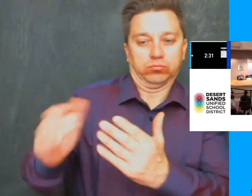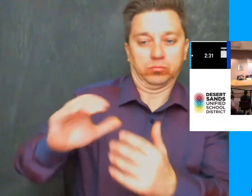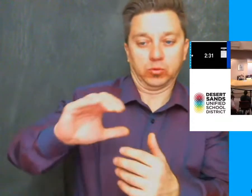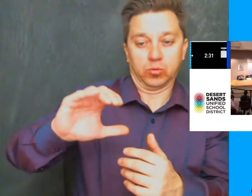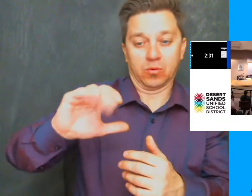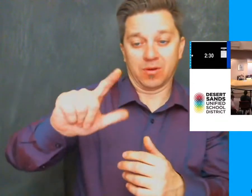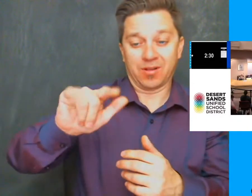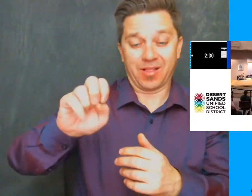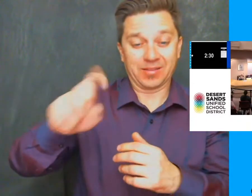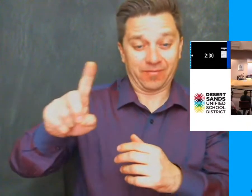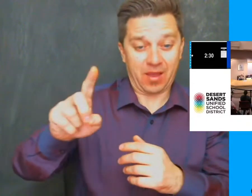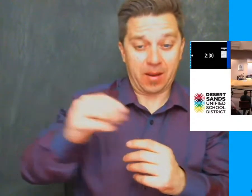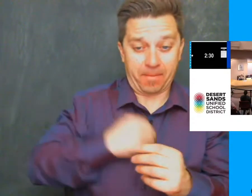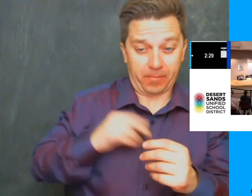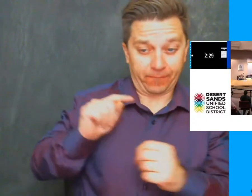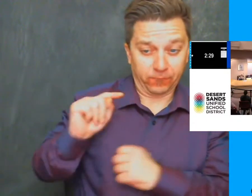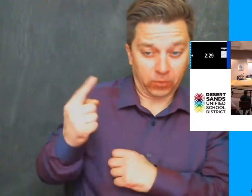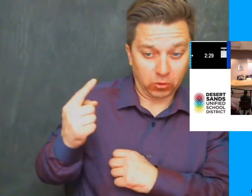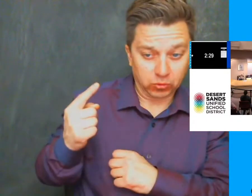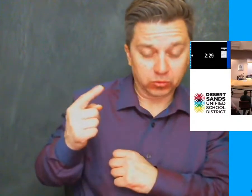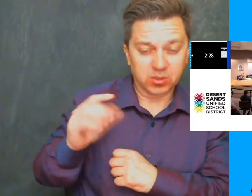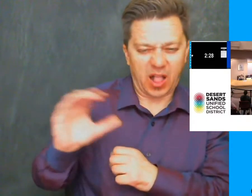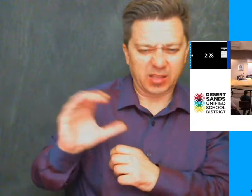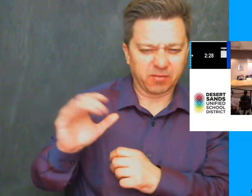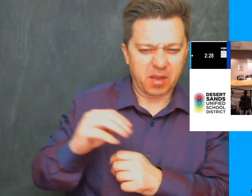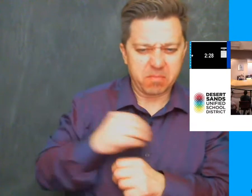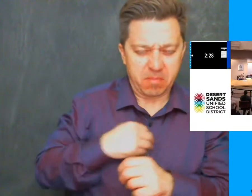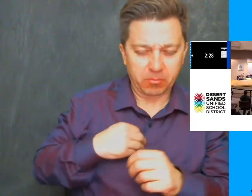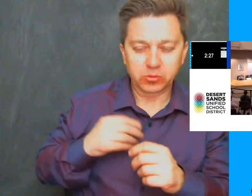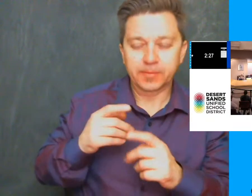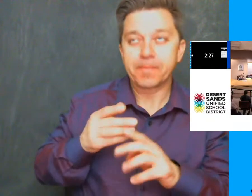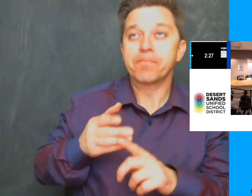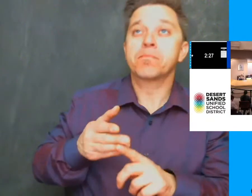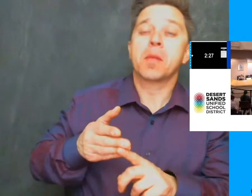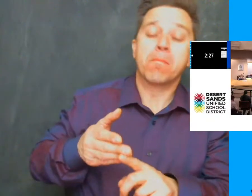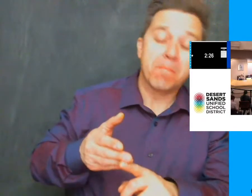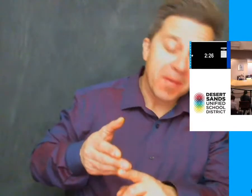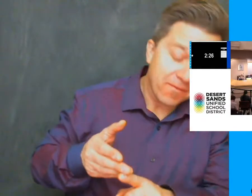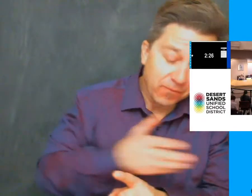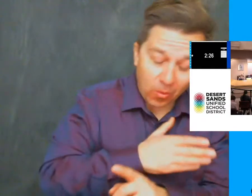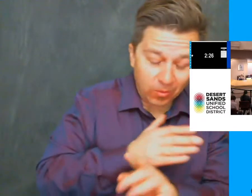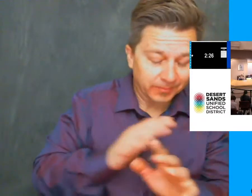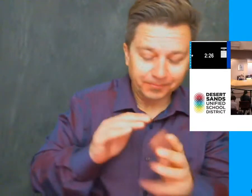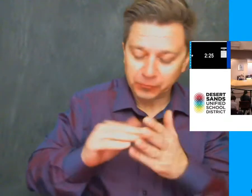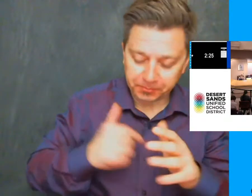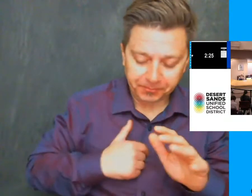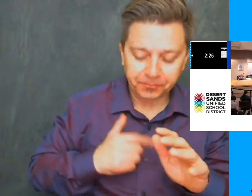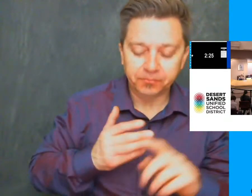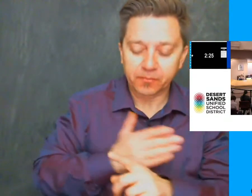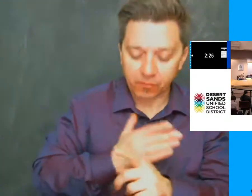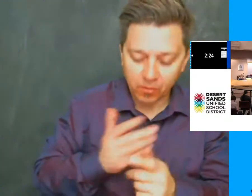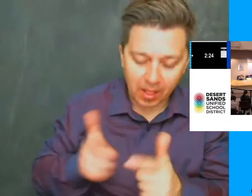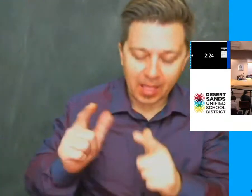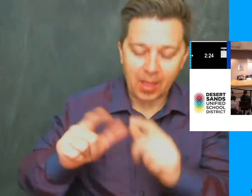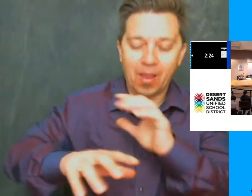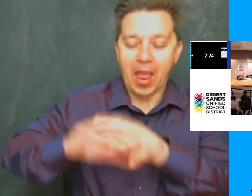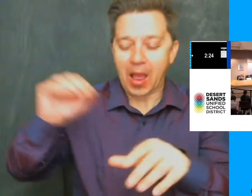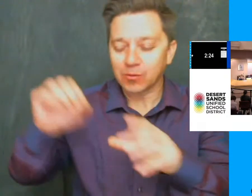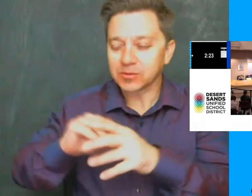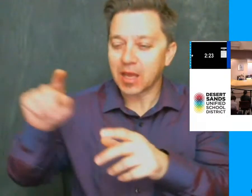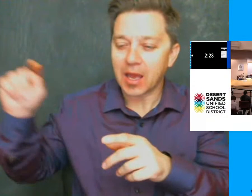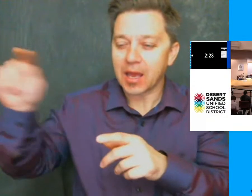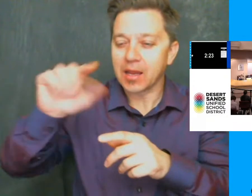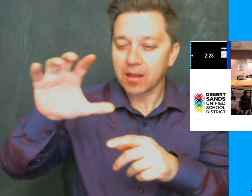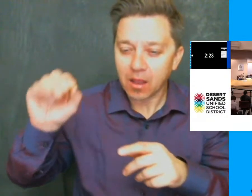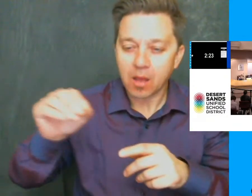before giving that, before going ahead and allowing outside promotions or transfers